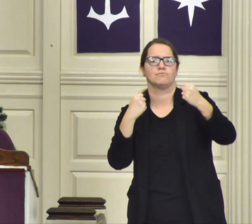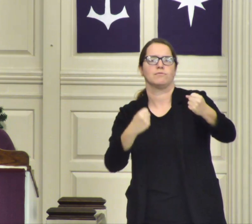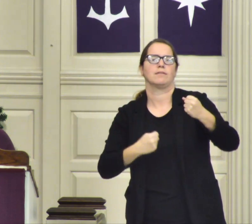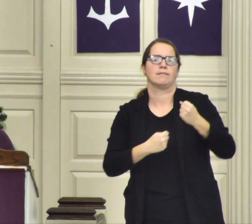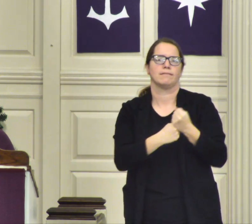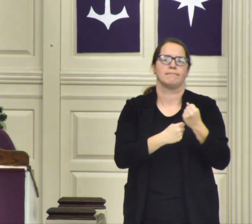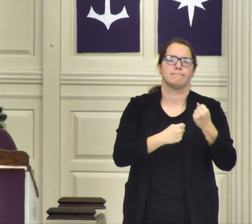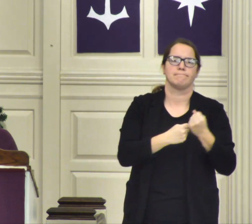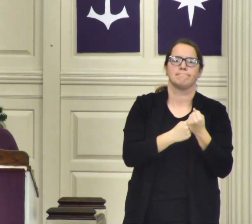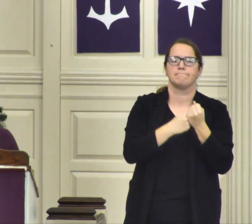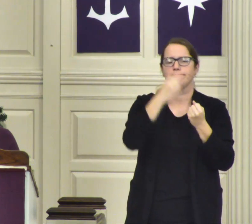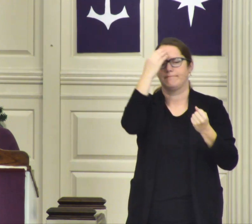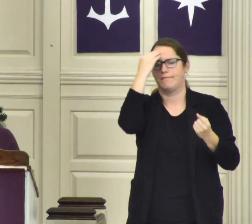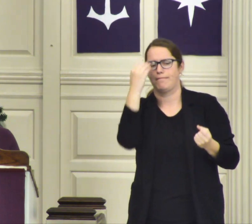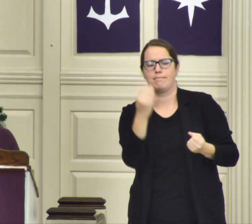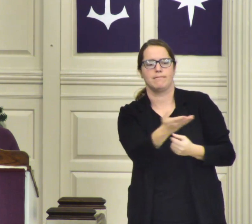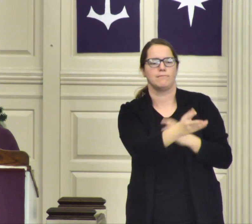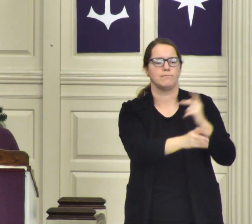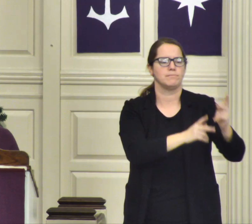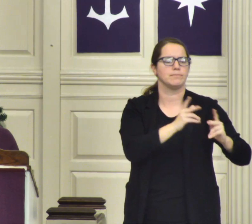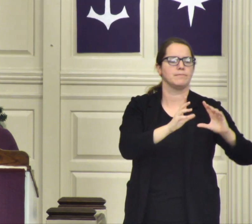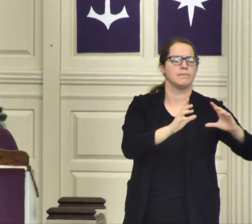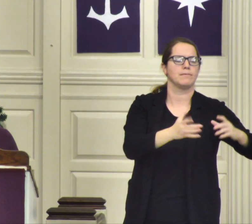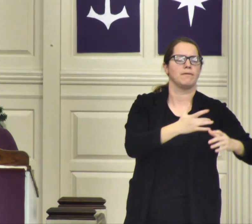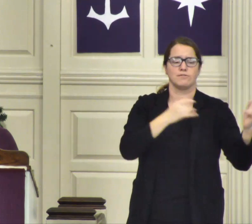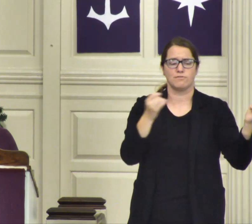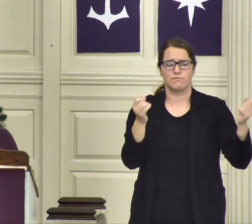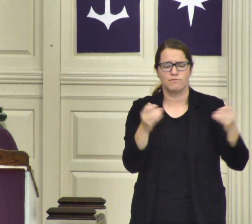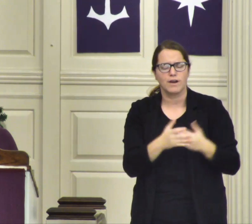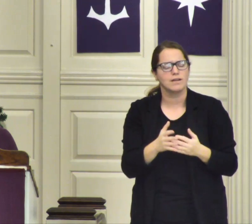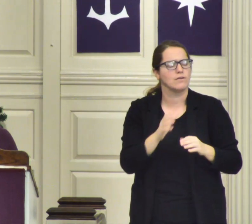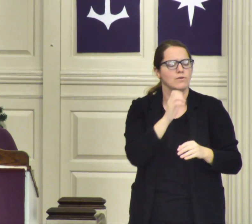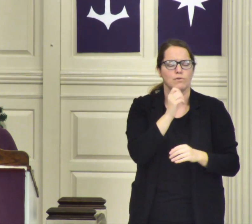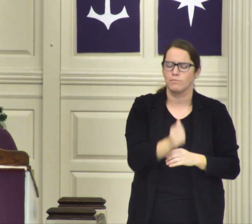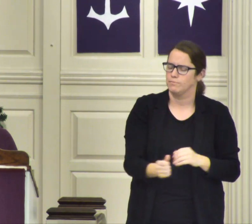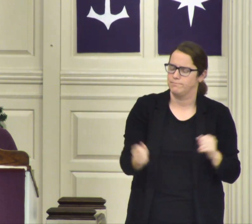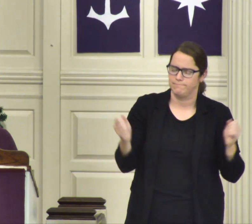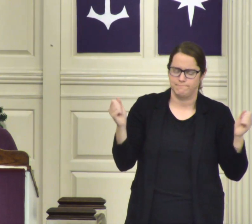frightened, be strong, fear not.